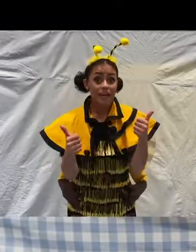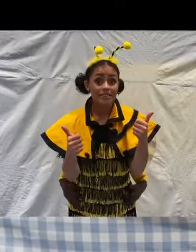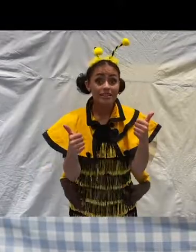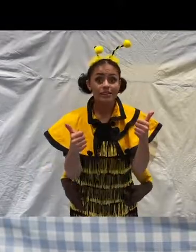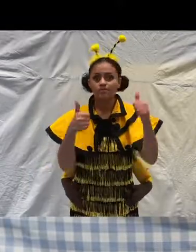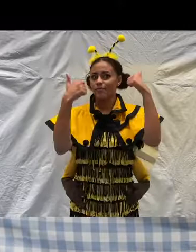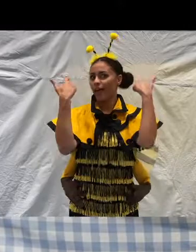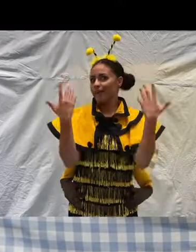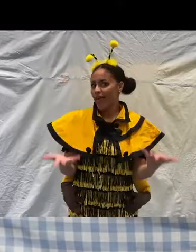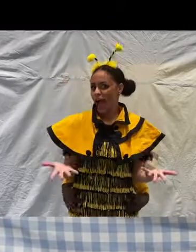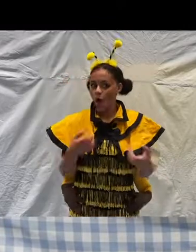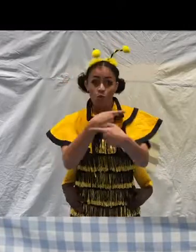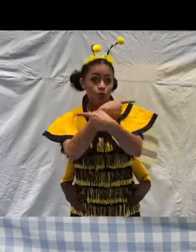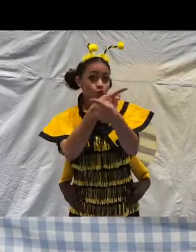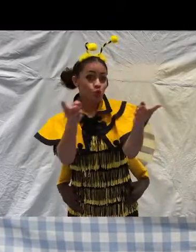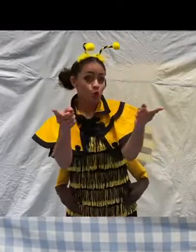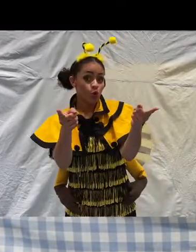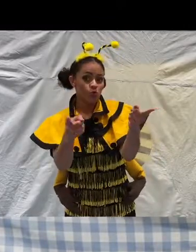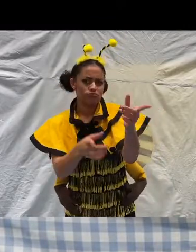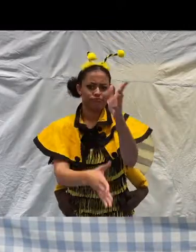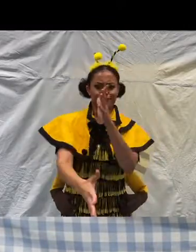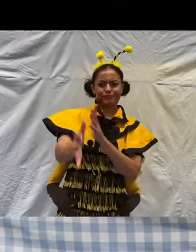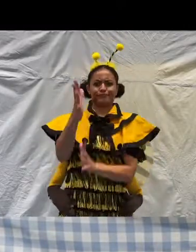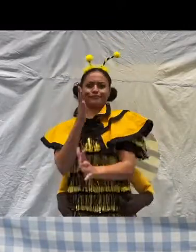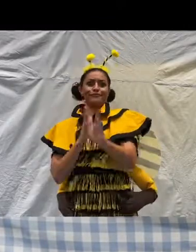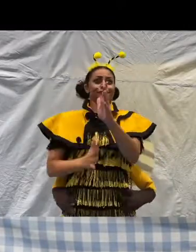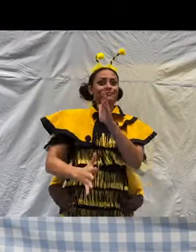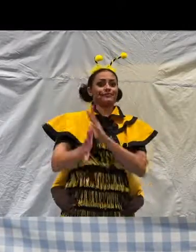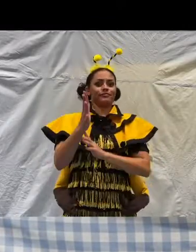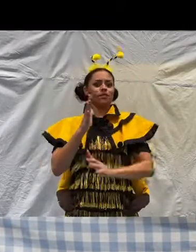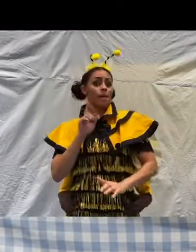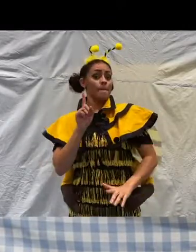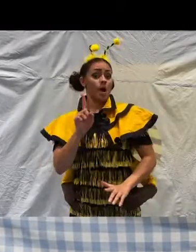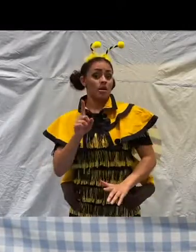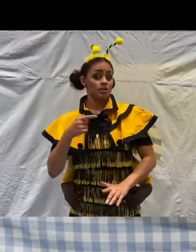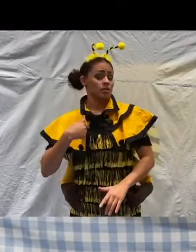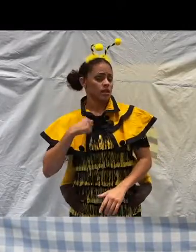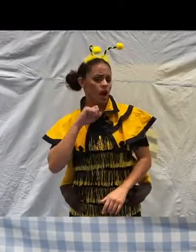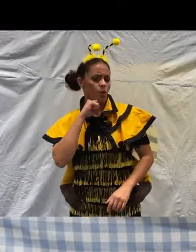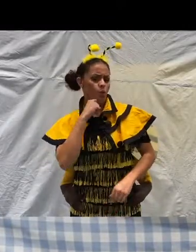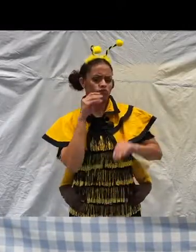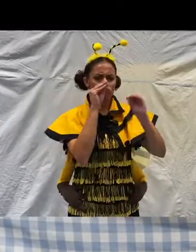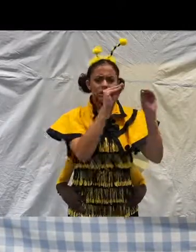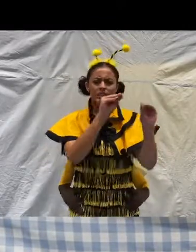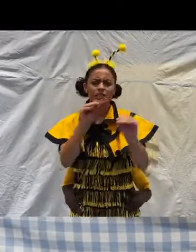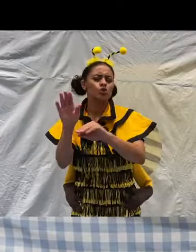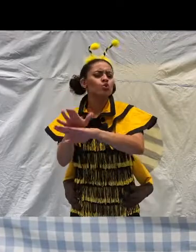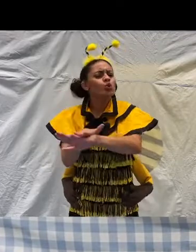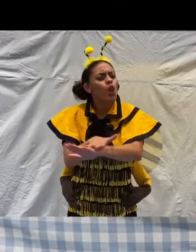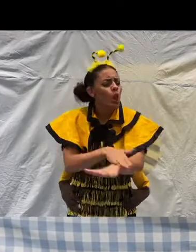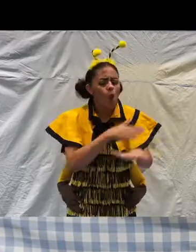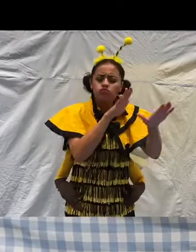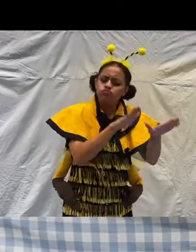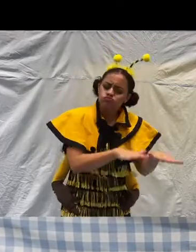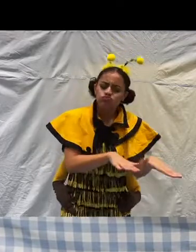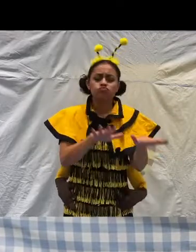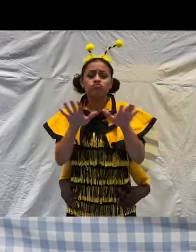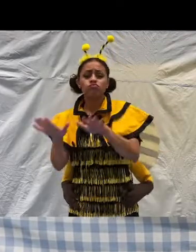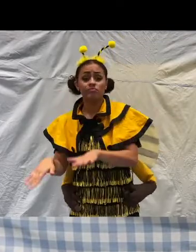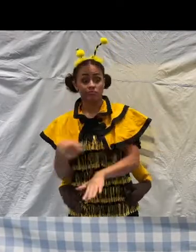Great. Now it's your turn. Beatrix will sign slowly, and I will voice the description of